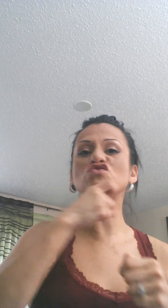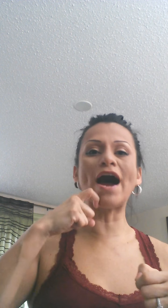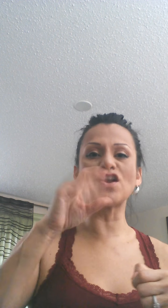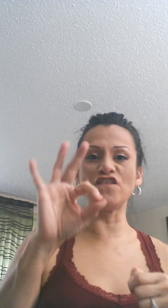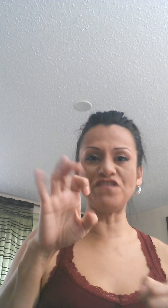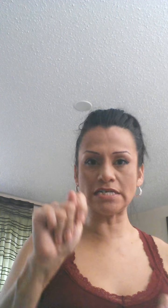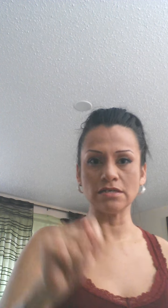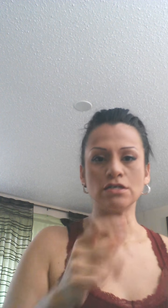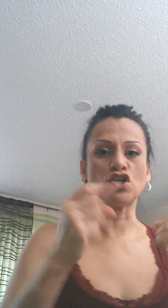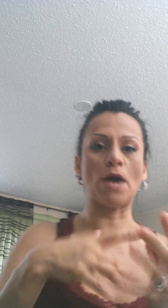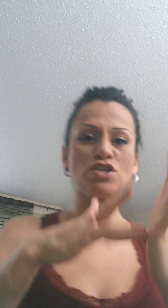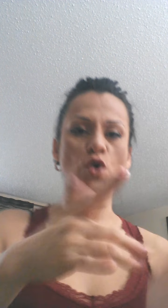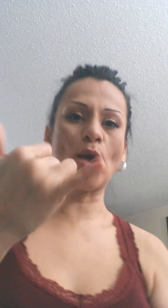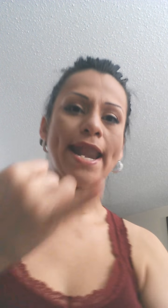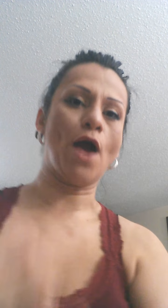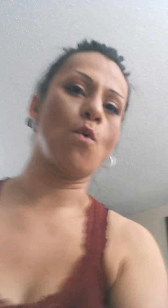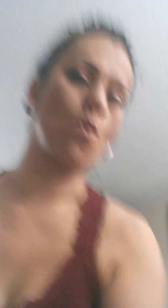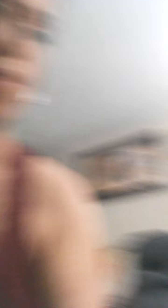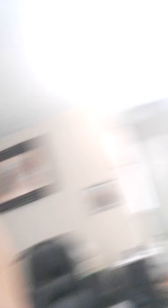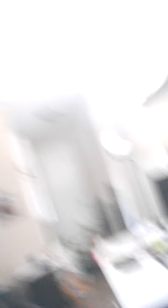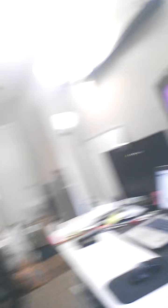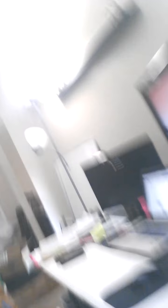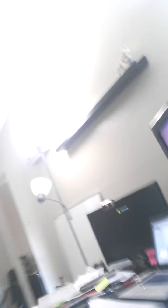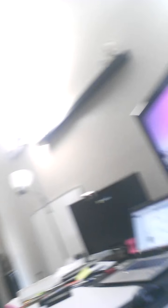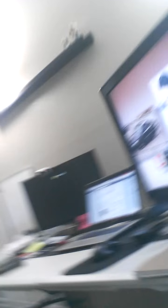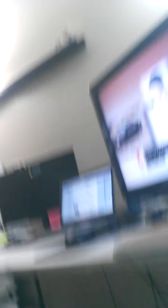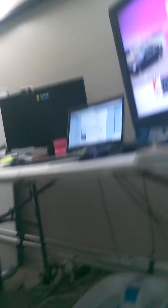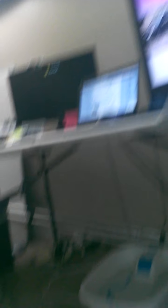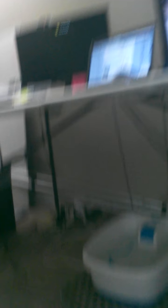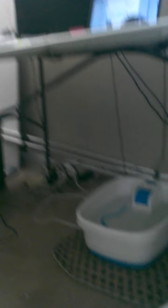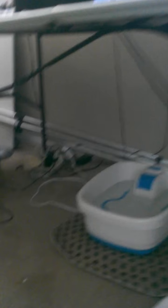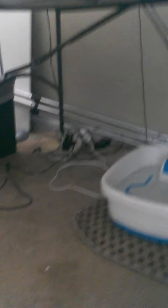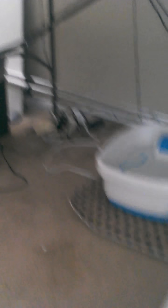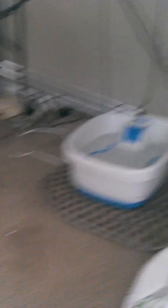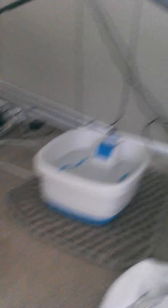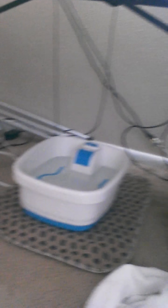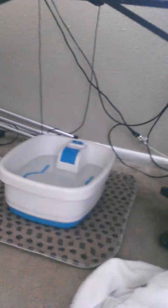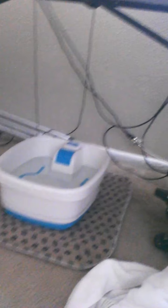try your feet. So I'm going to show you right now.